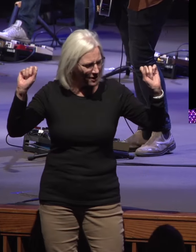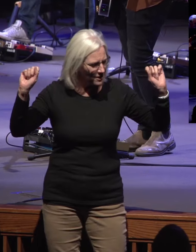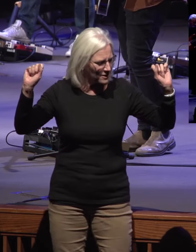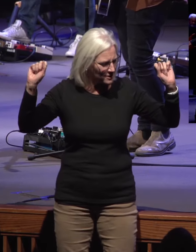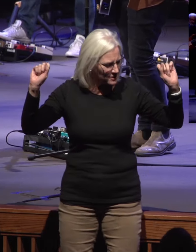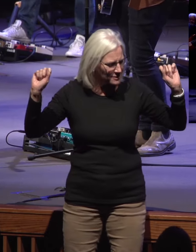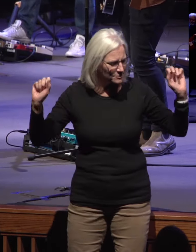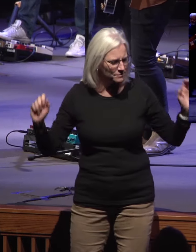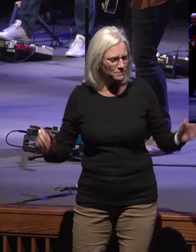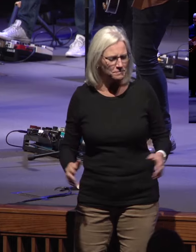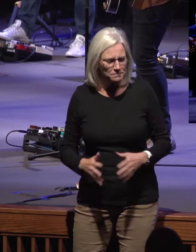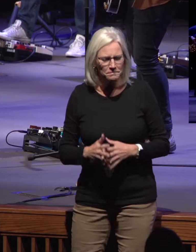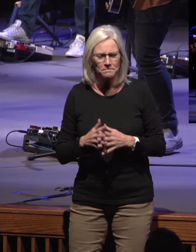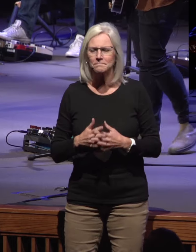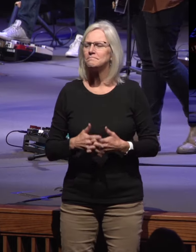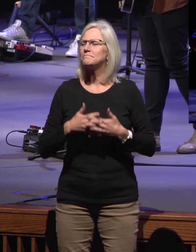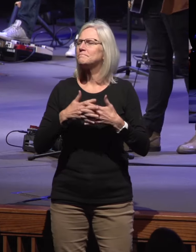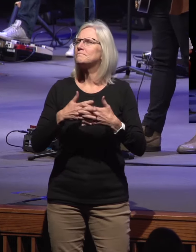salvation.